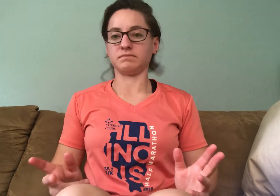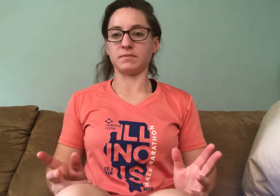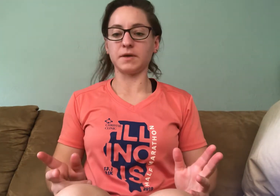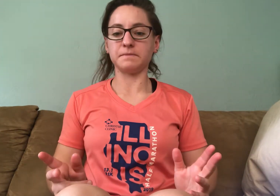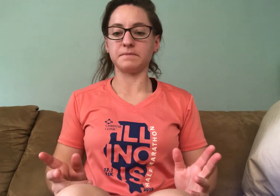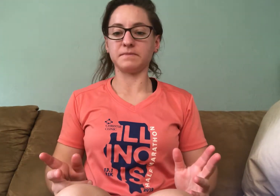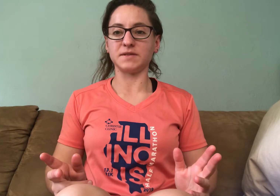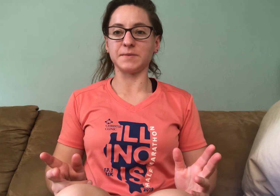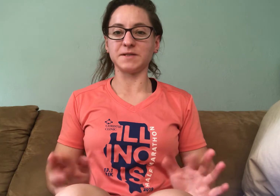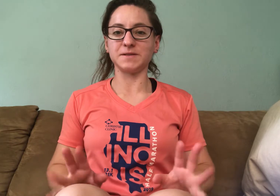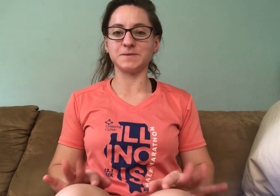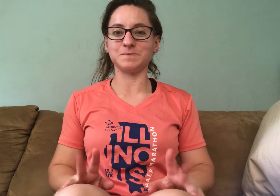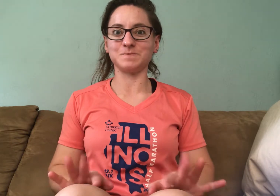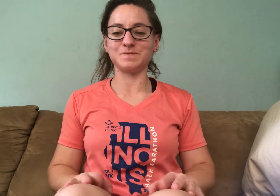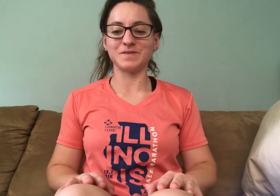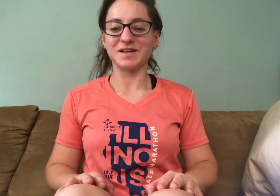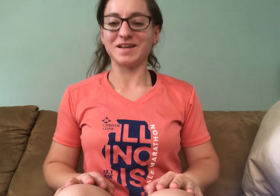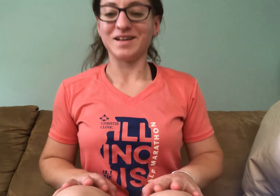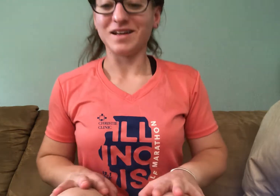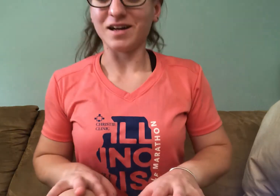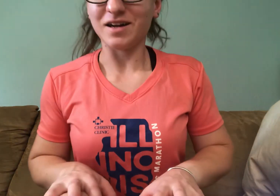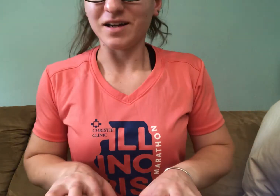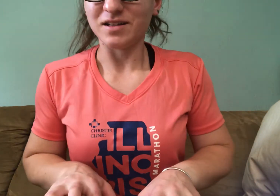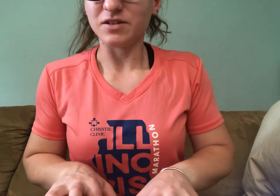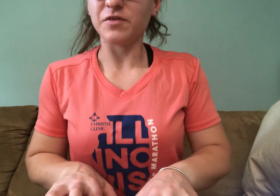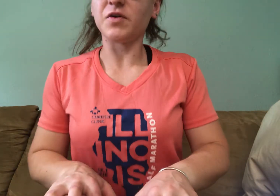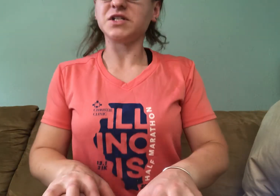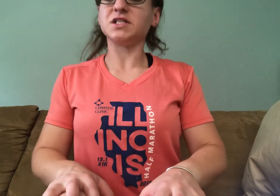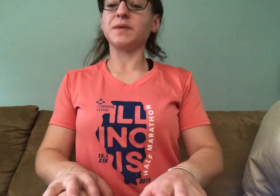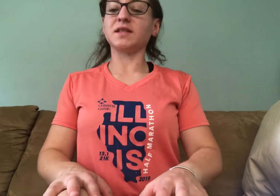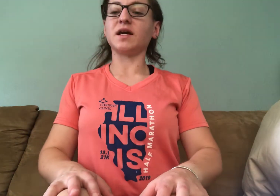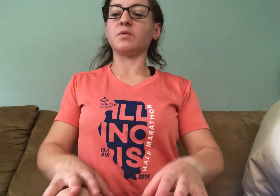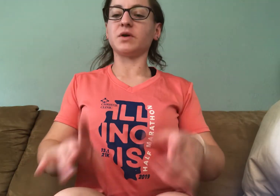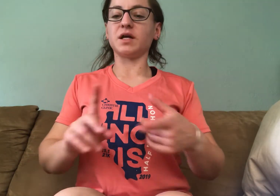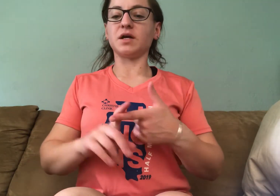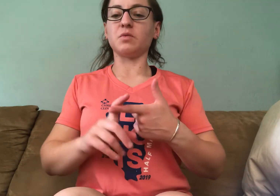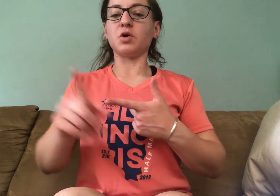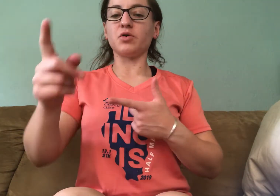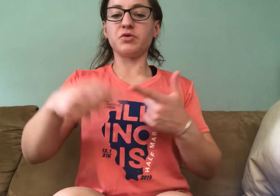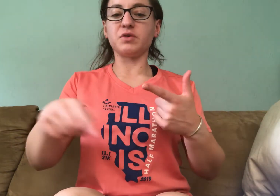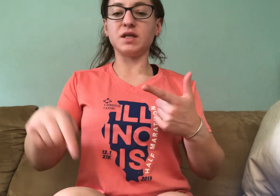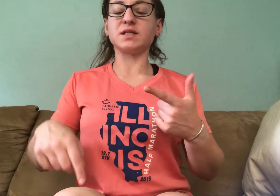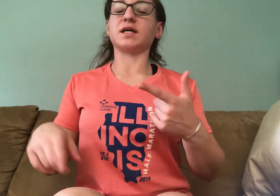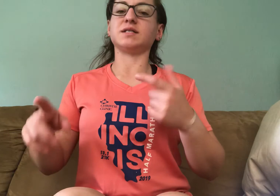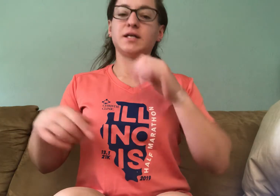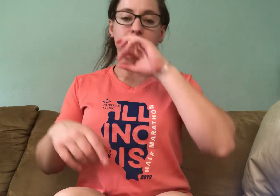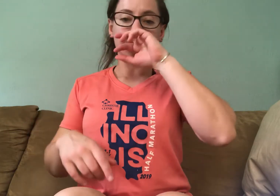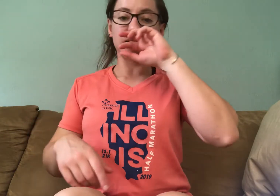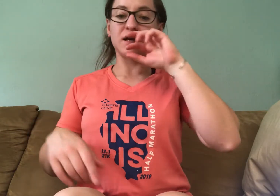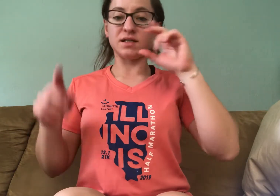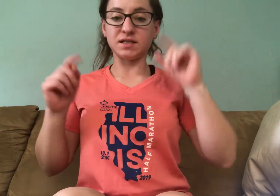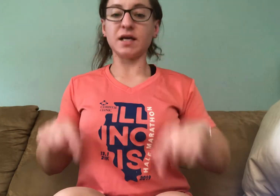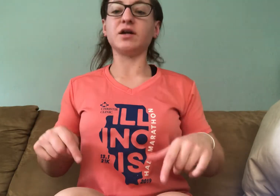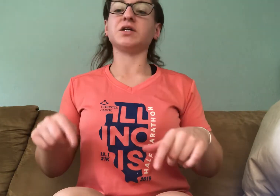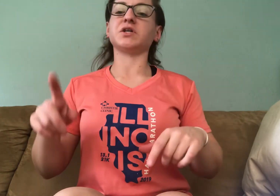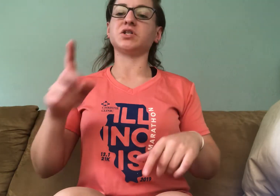Okay, does that make sense? All right, so if you have questions about that, we'll go through these, like I said, again, this Saturday, so I just